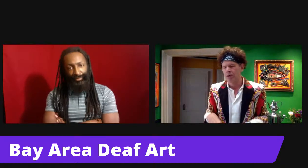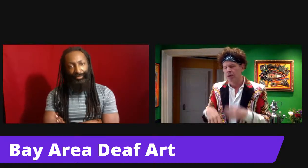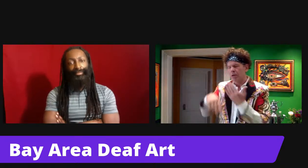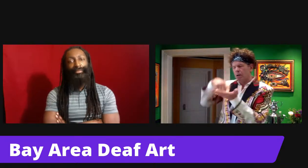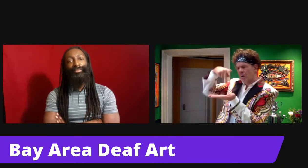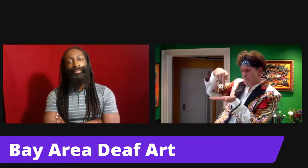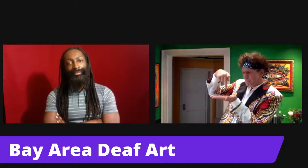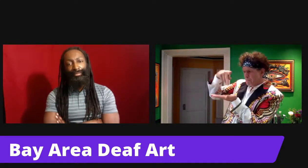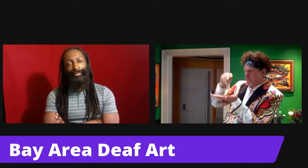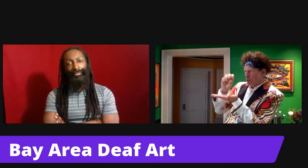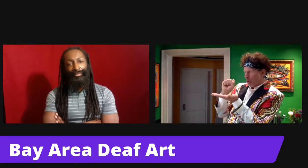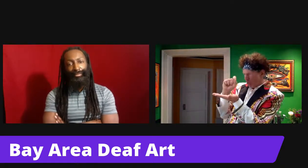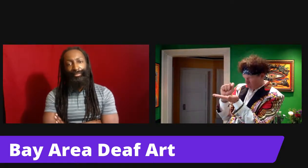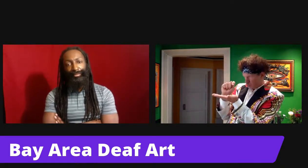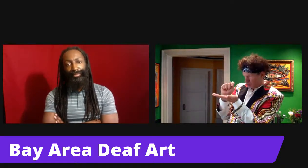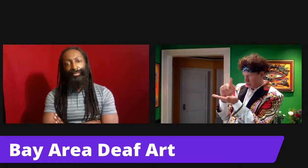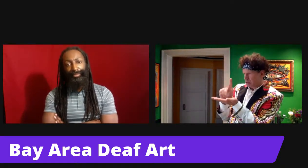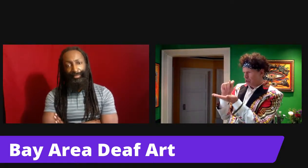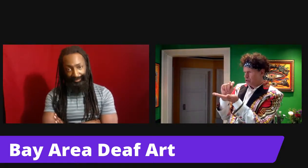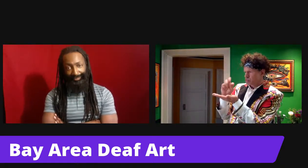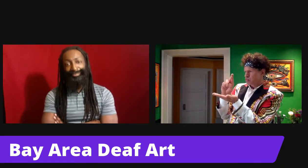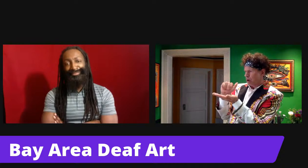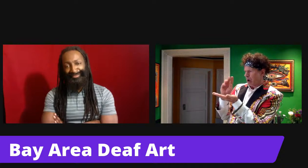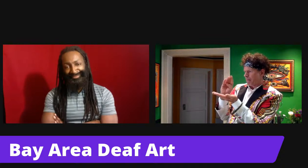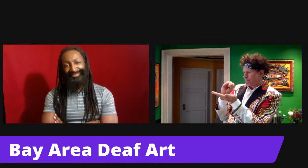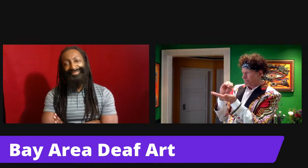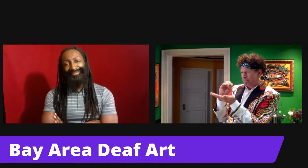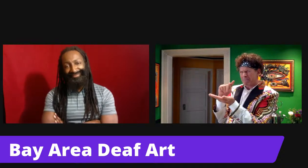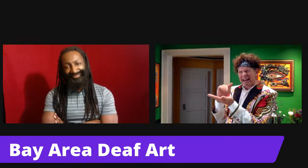an assessment of myself, I had PTSD.